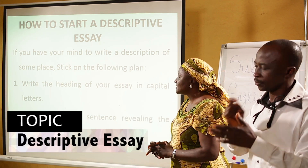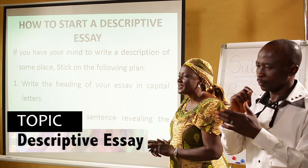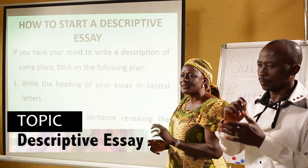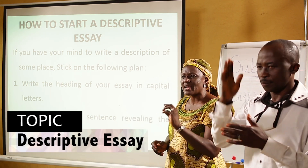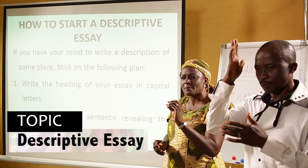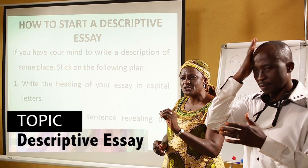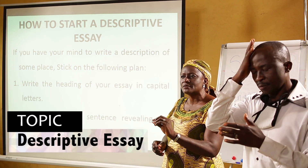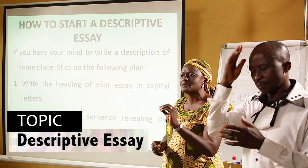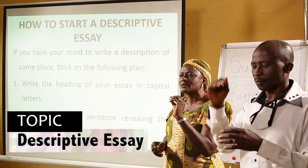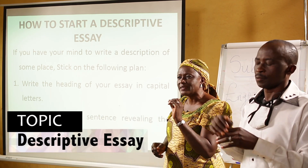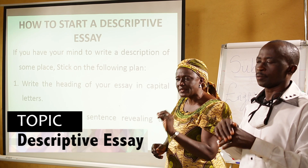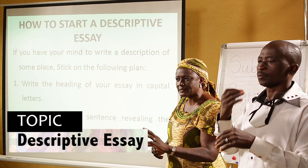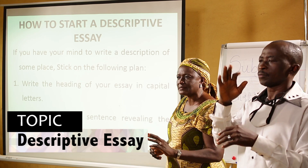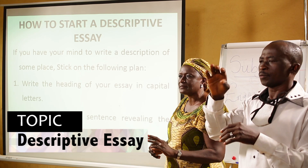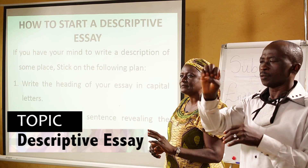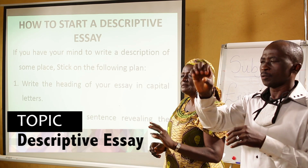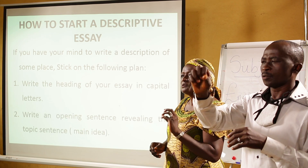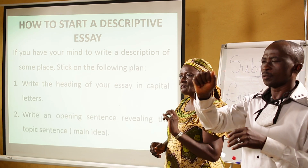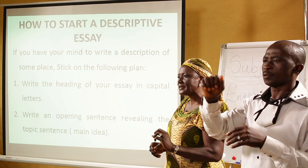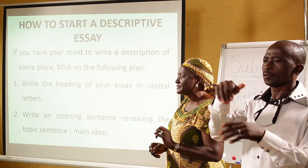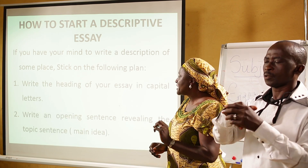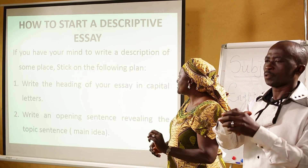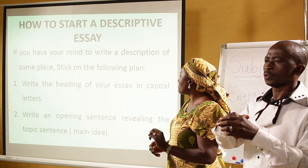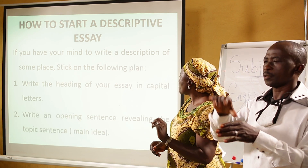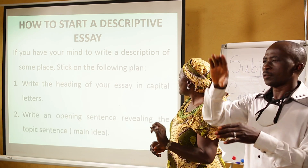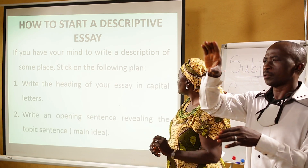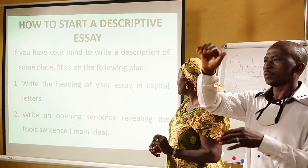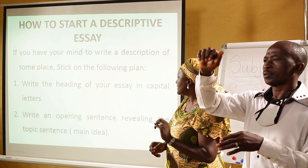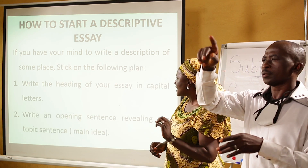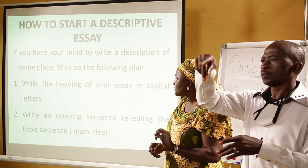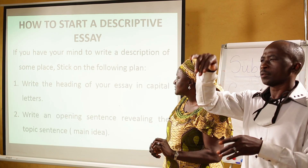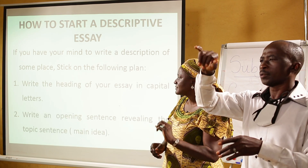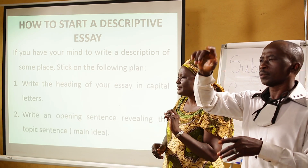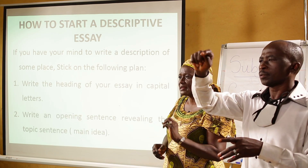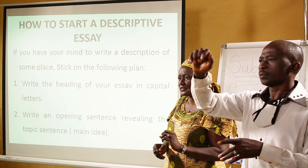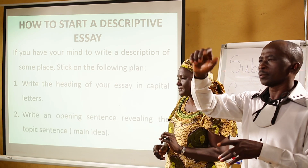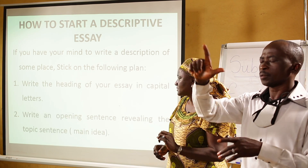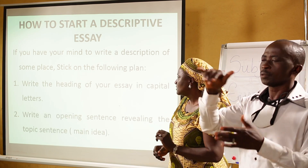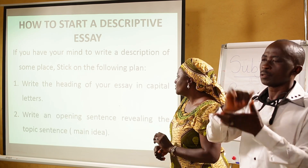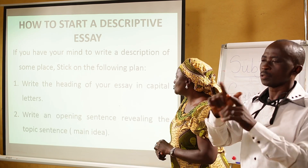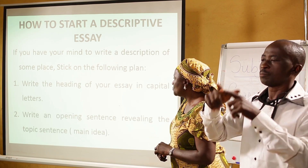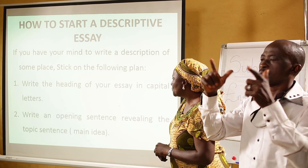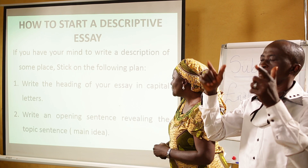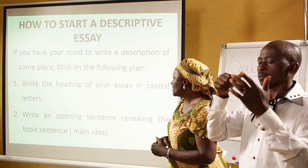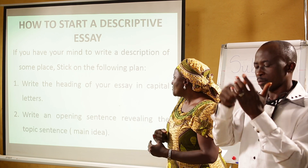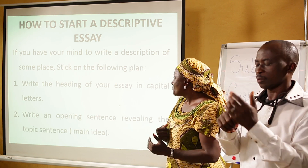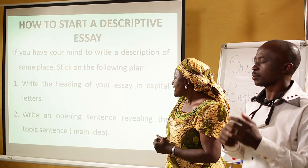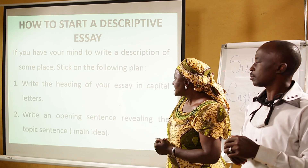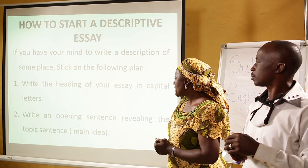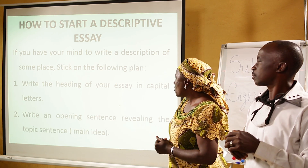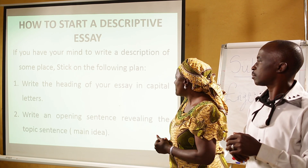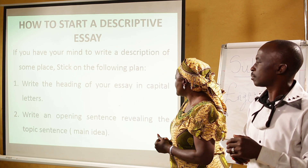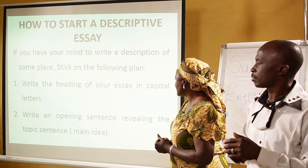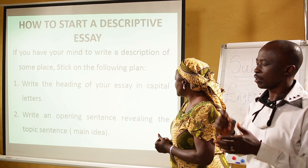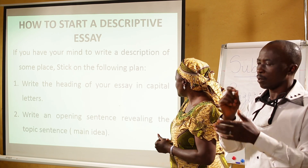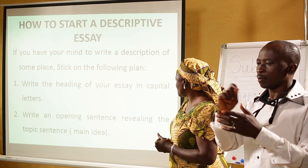your essay in capital letters. Write the heading of your essay in capital letters. 2, write